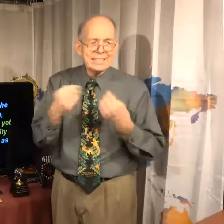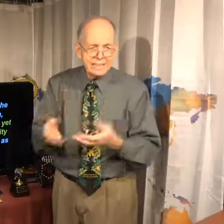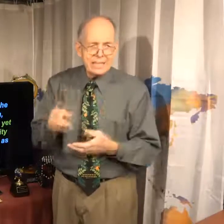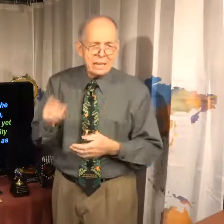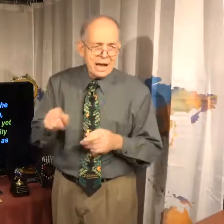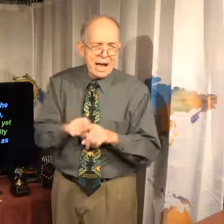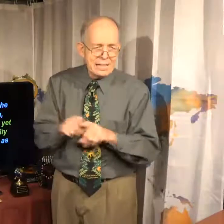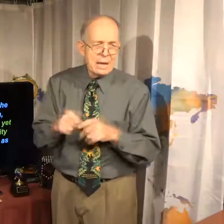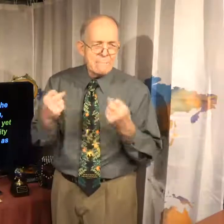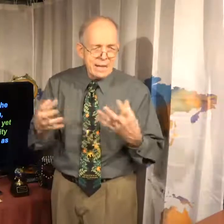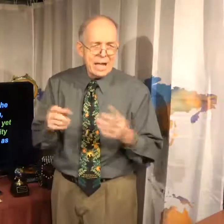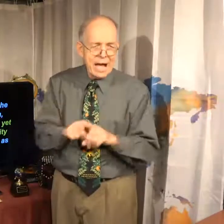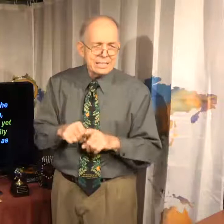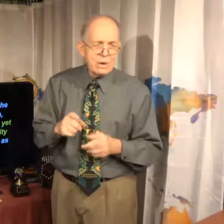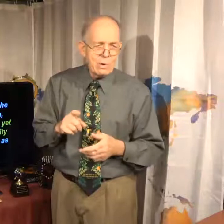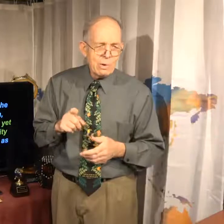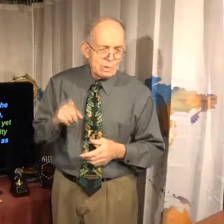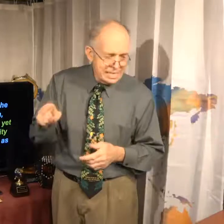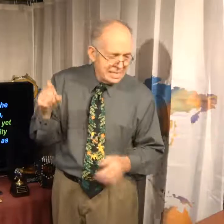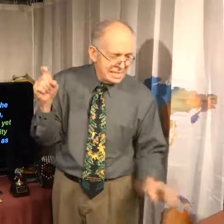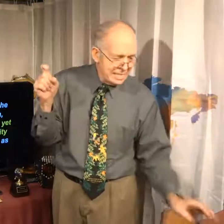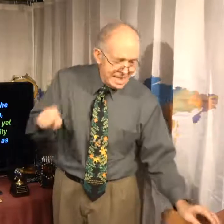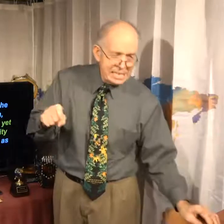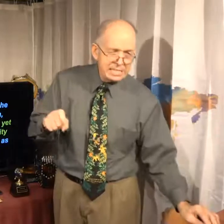give him as many as he needs.